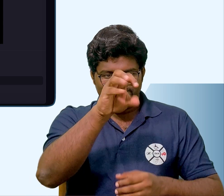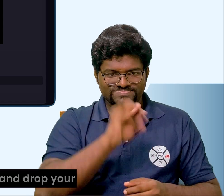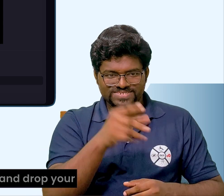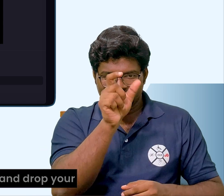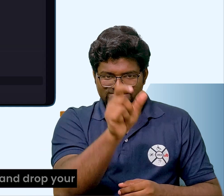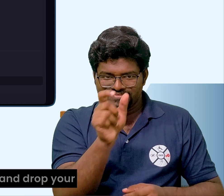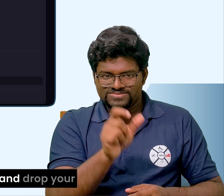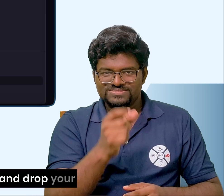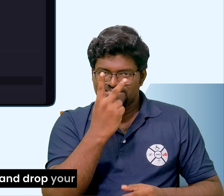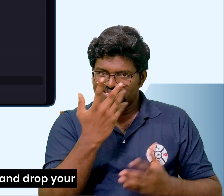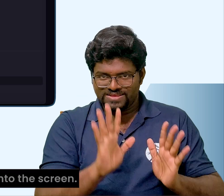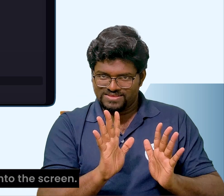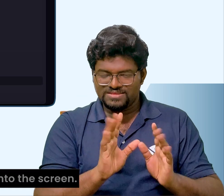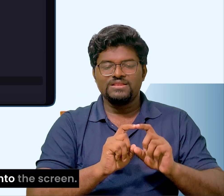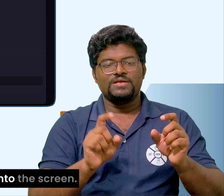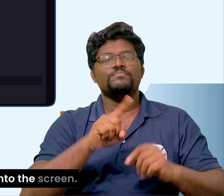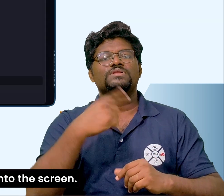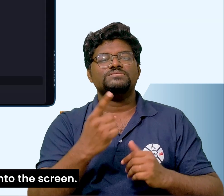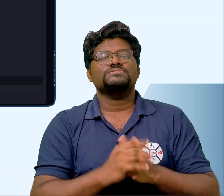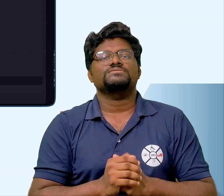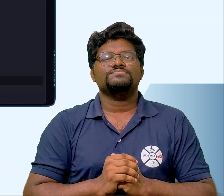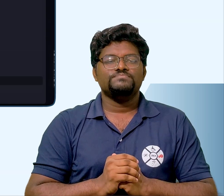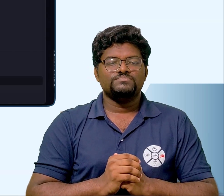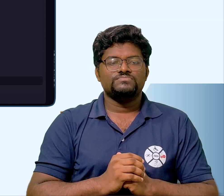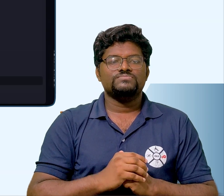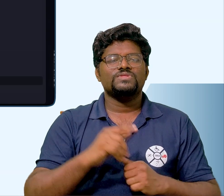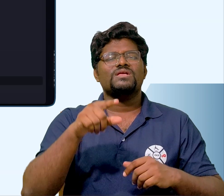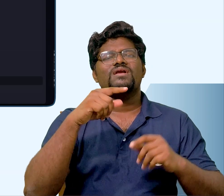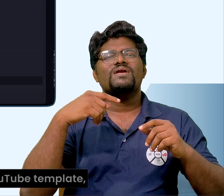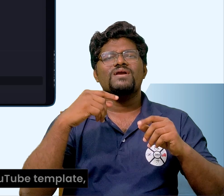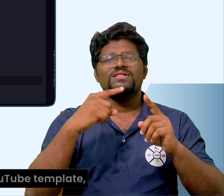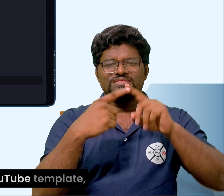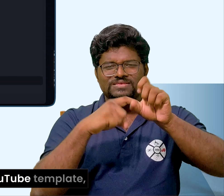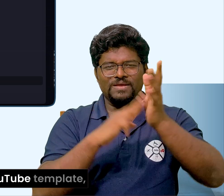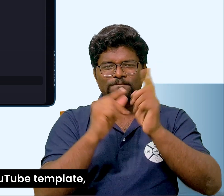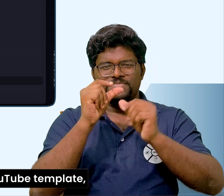Then, drag and drop your video file onto the screen. Choose a YouTube template.